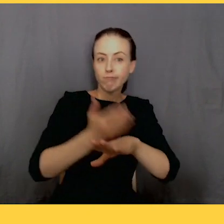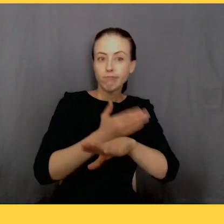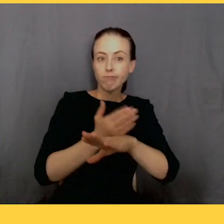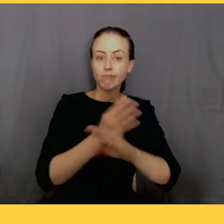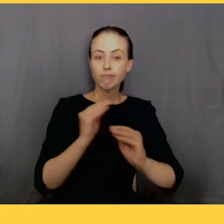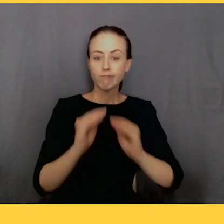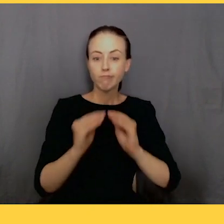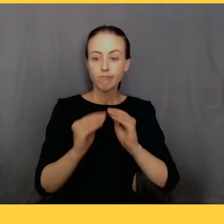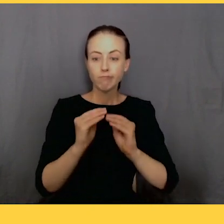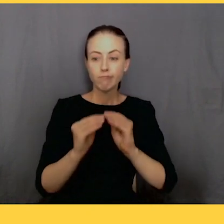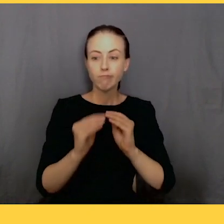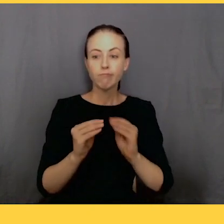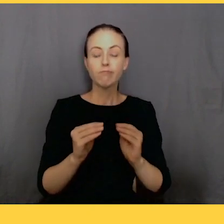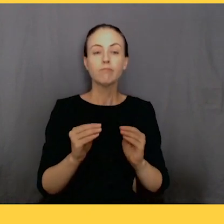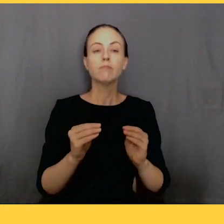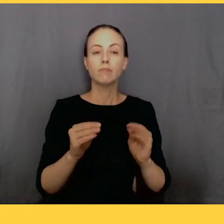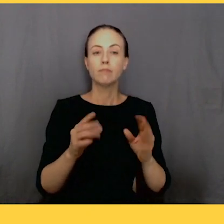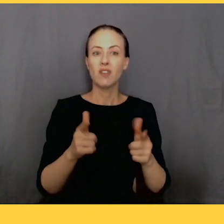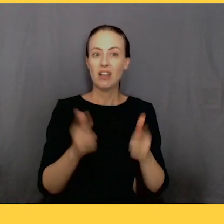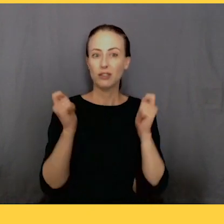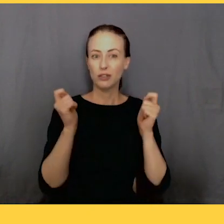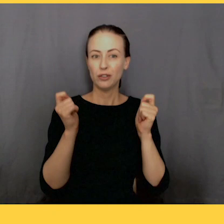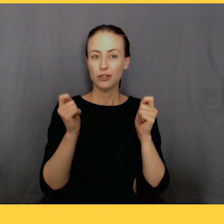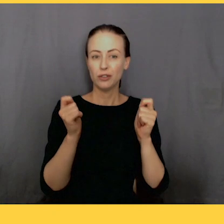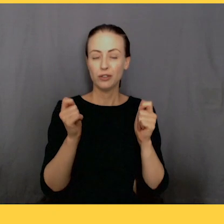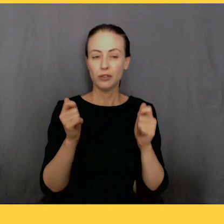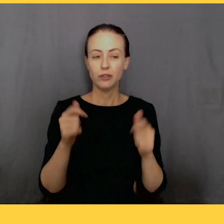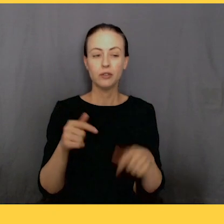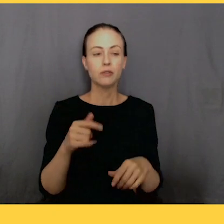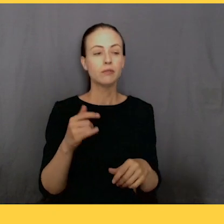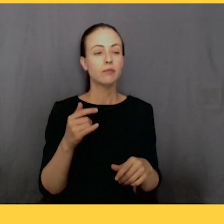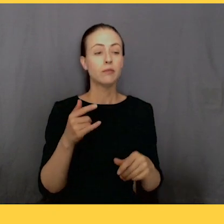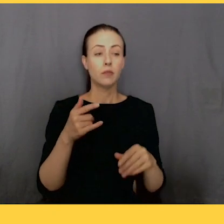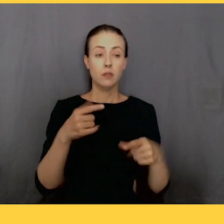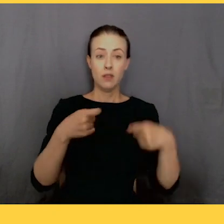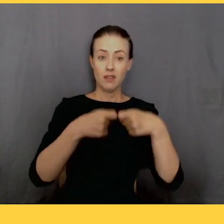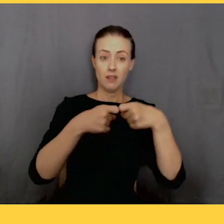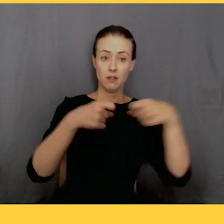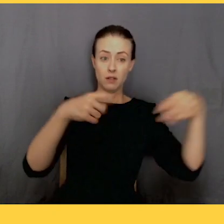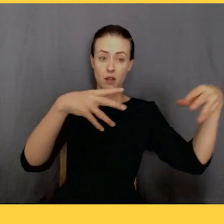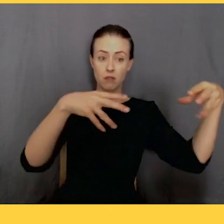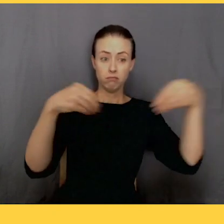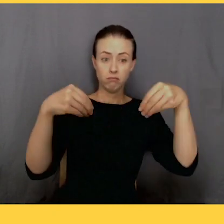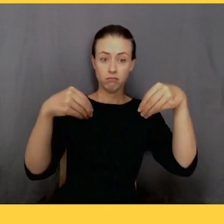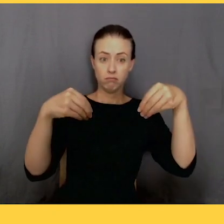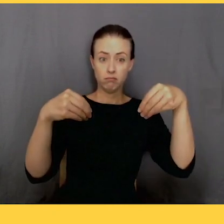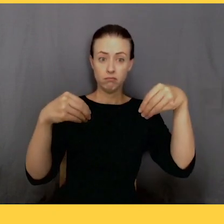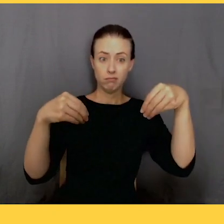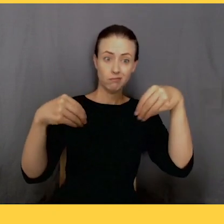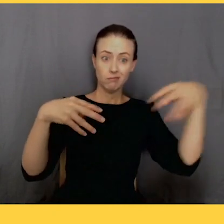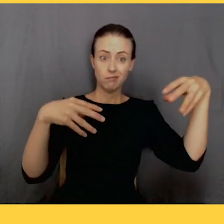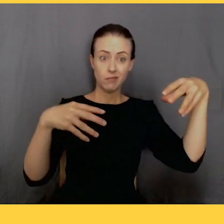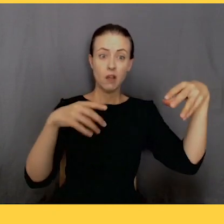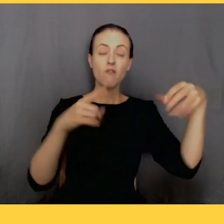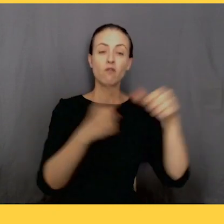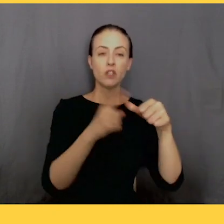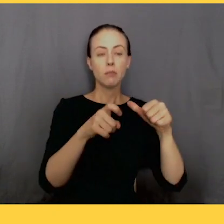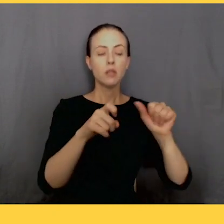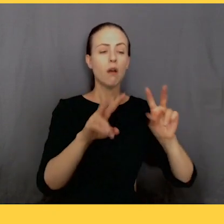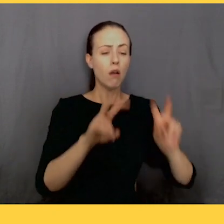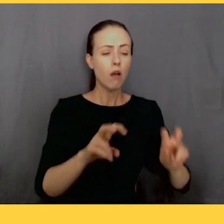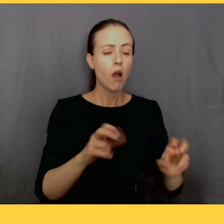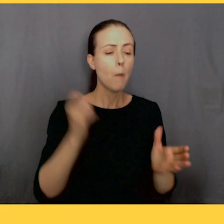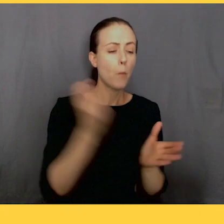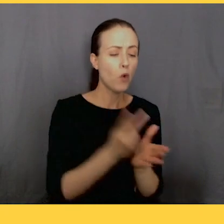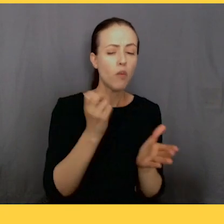patrol and inspect. I want to stress that this obviously depends on the weather condition at the time